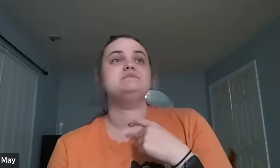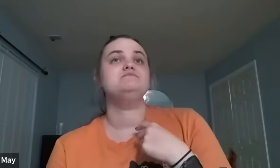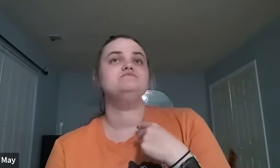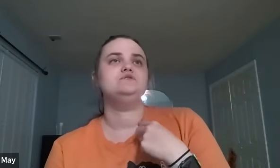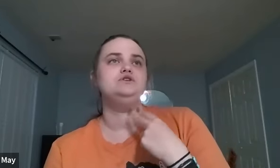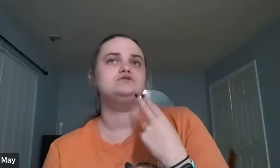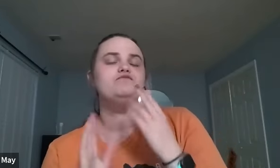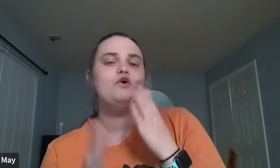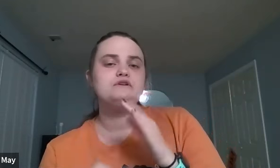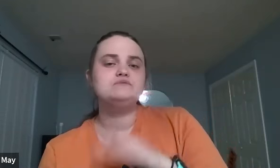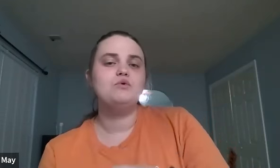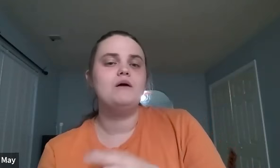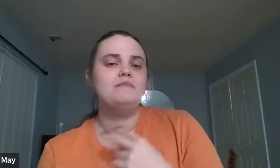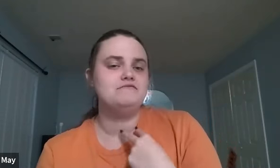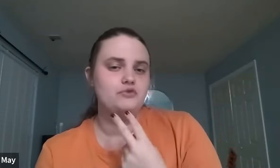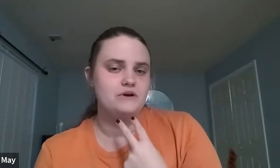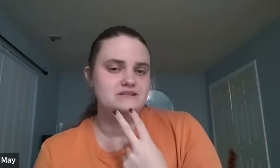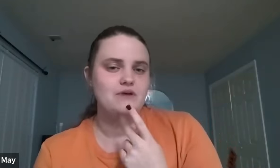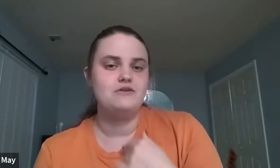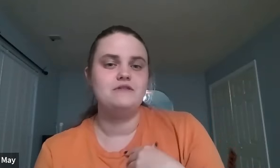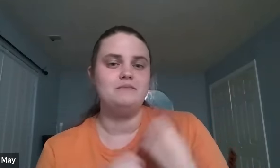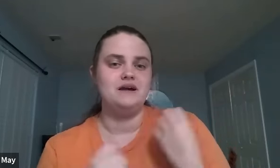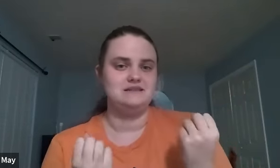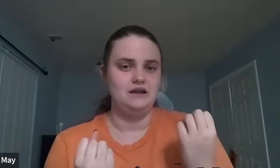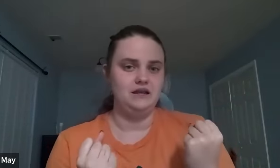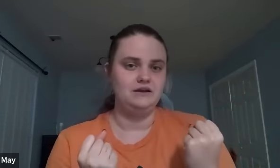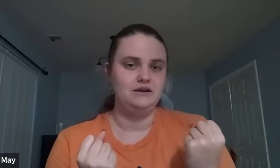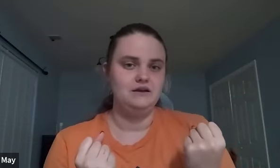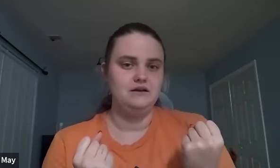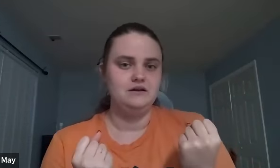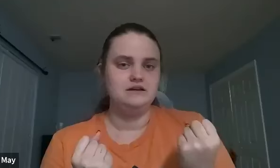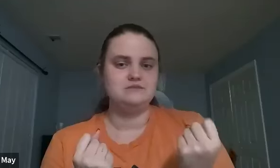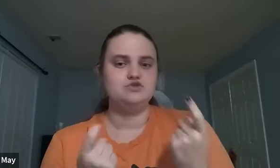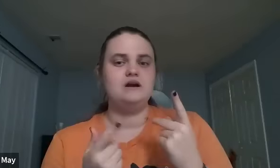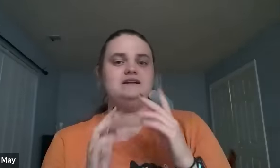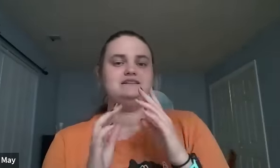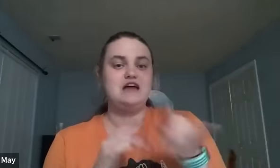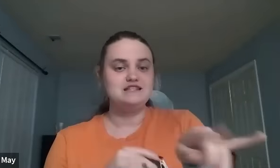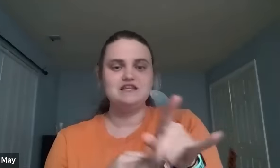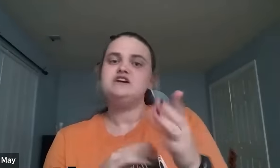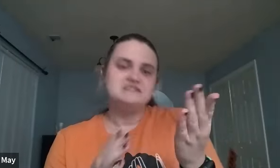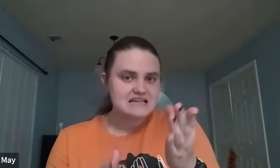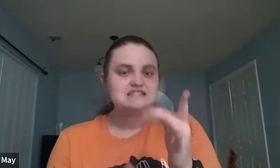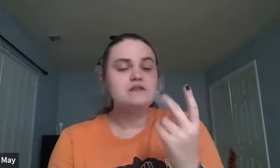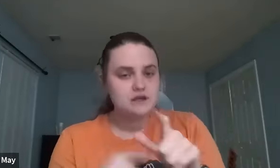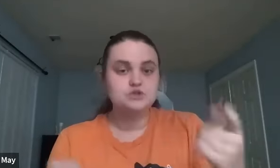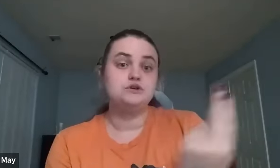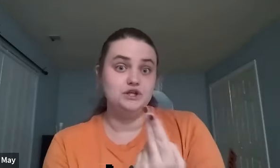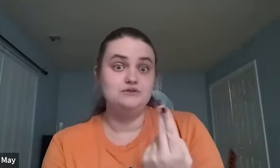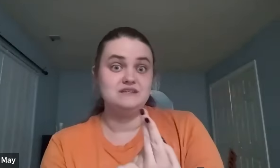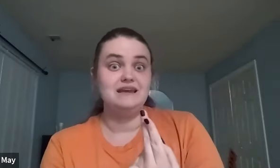I'm focused more on my voice rather than my signing. Because I'm trying, because that's the language we're using,